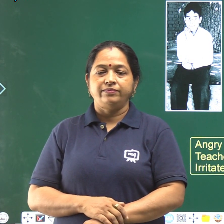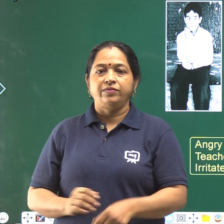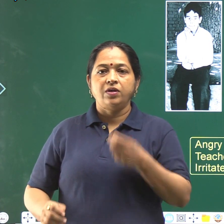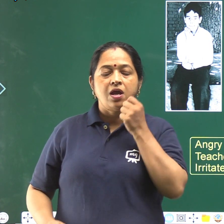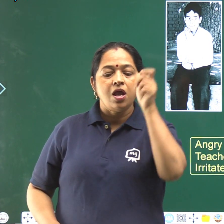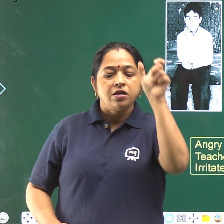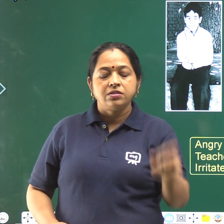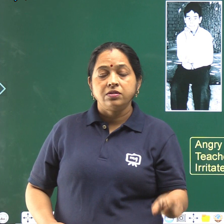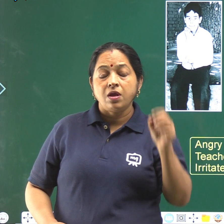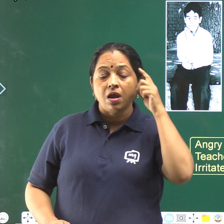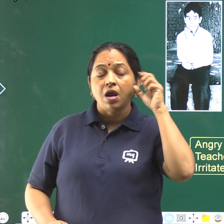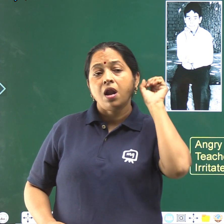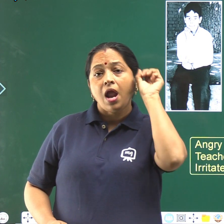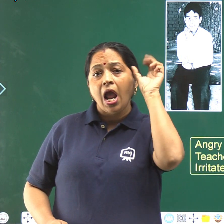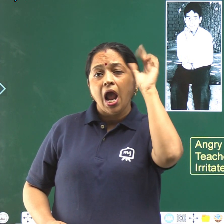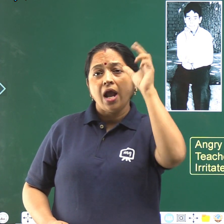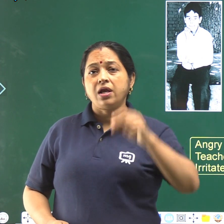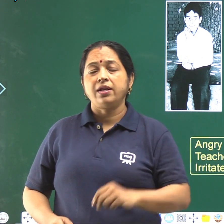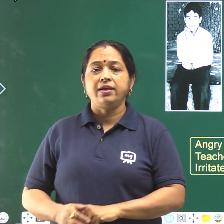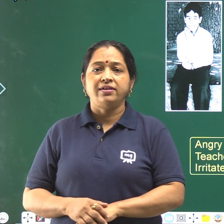Sarbjit gets angry